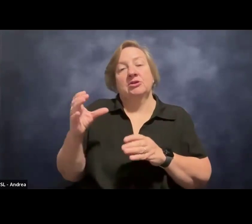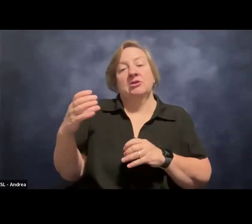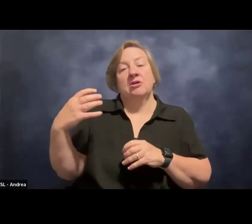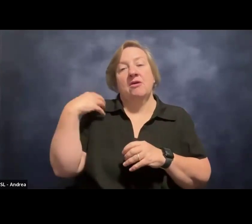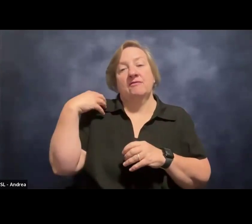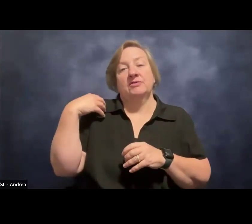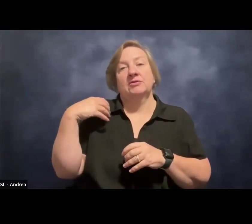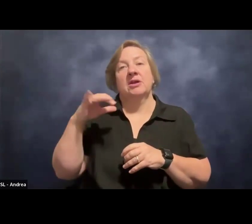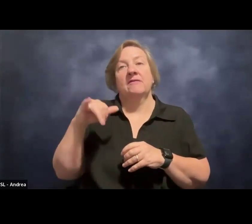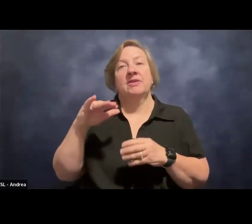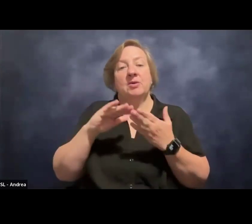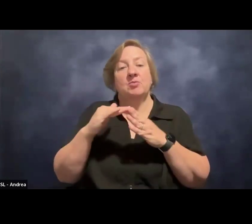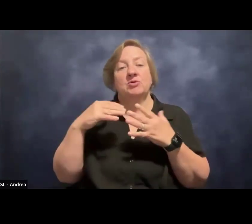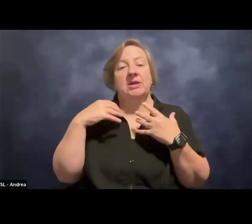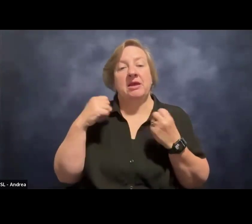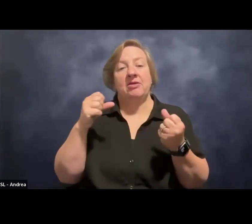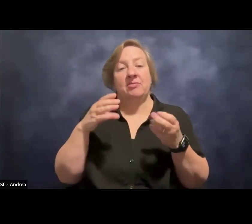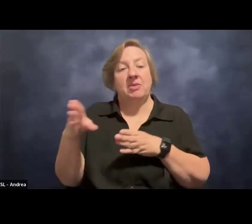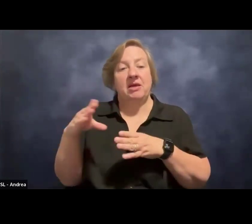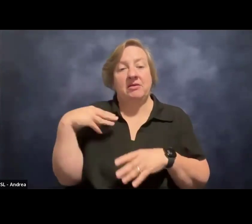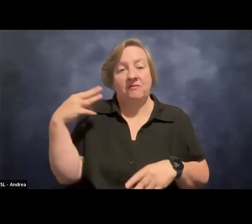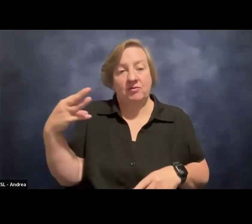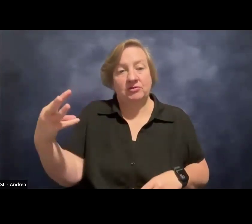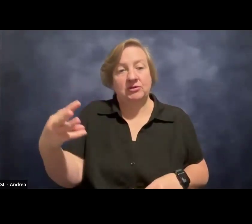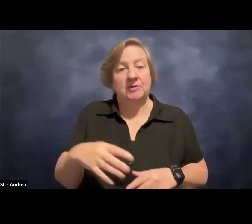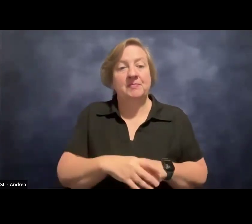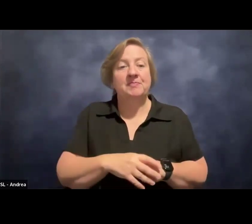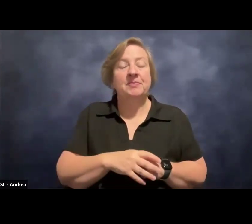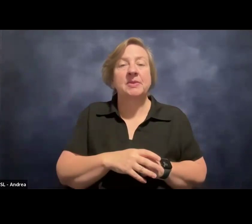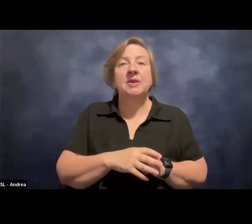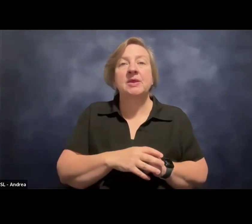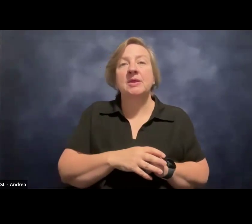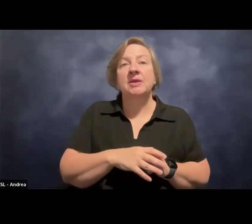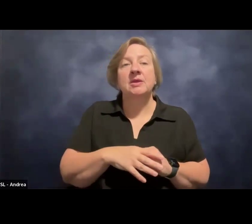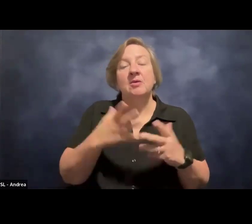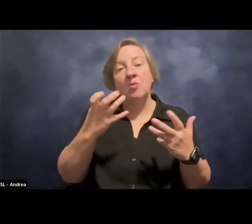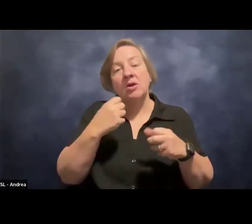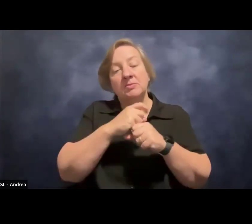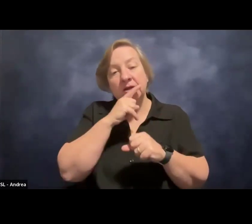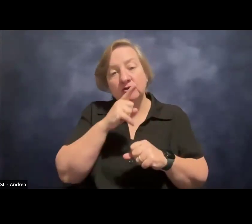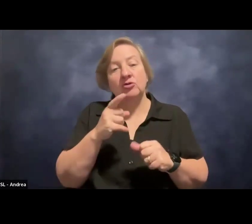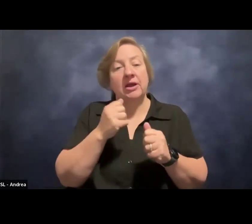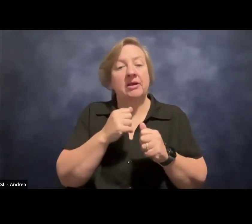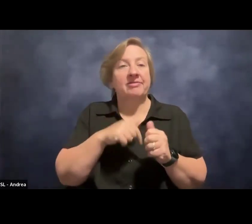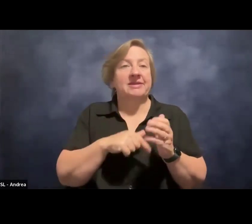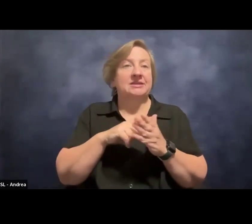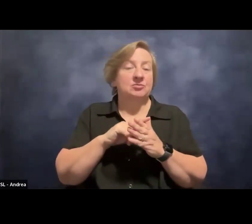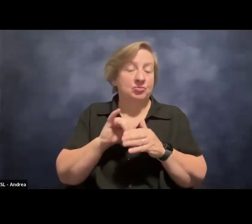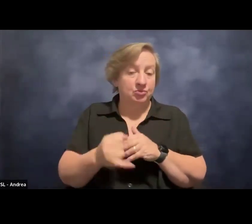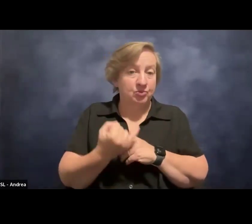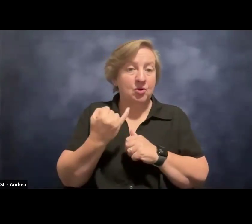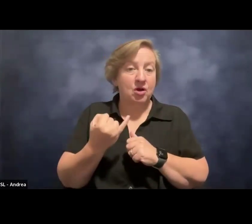Washington. And just wanted to reassure everyone that that this project is on